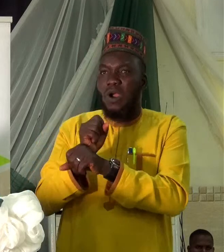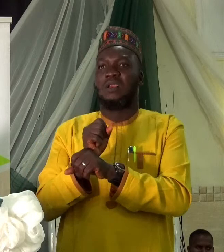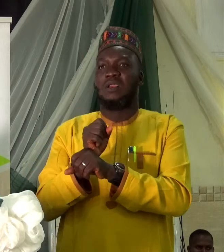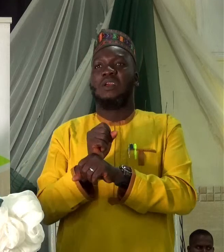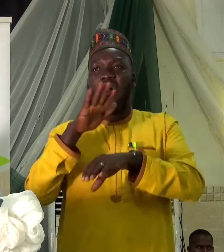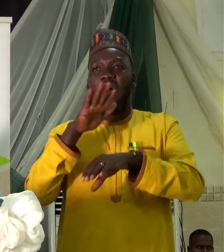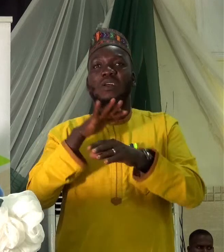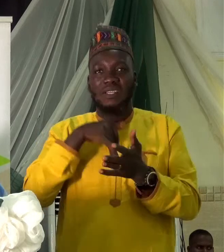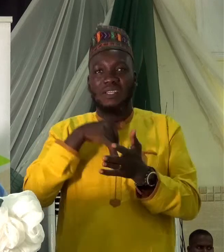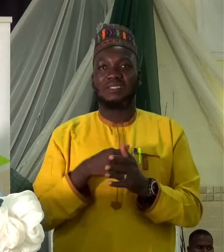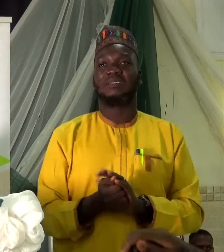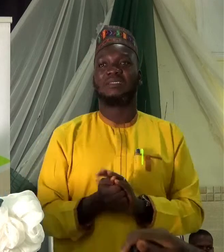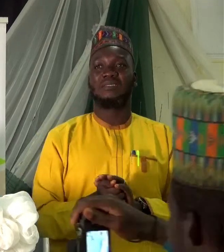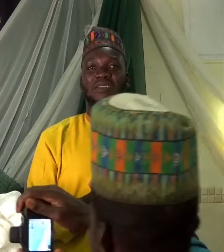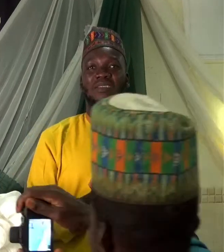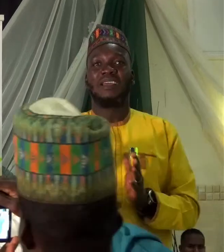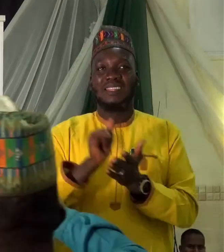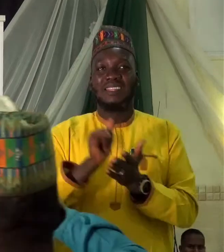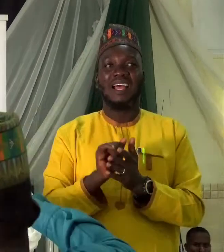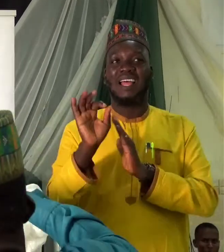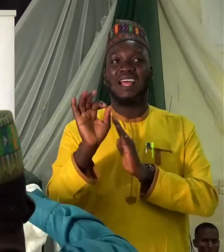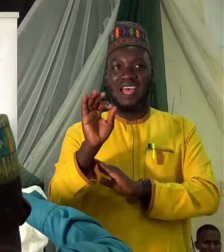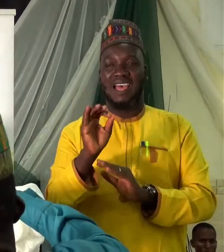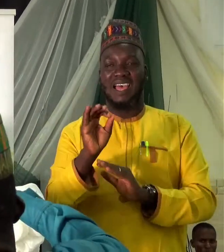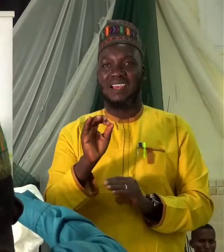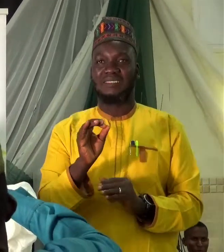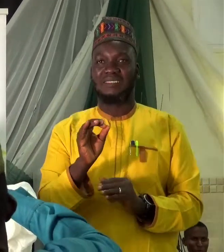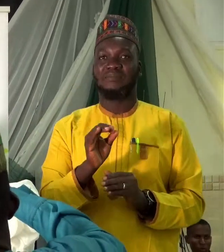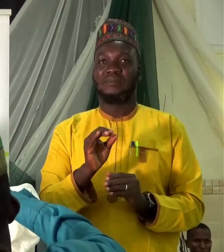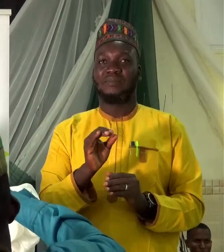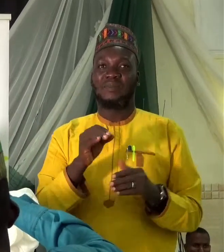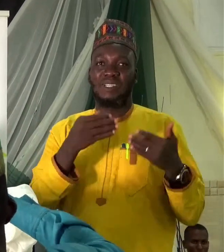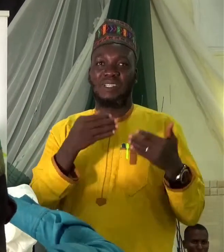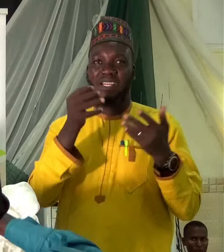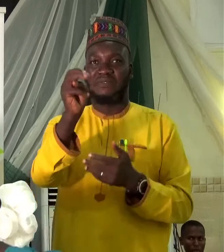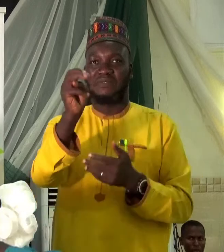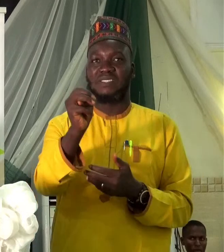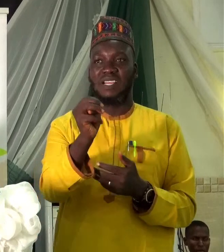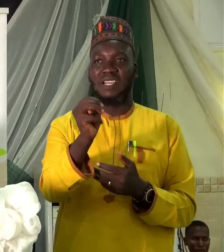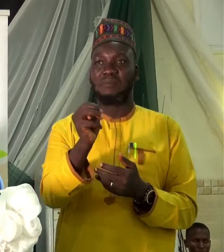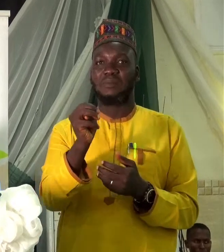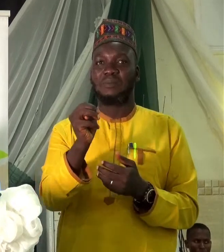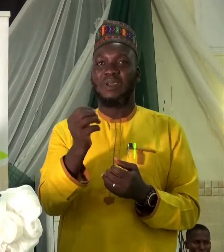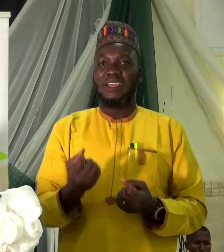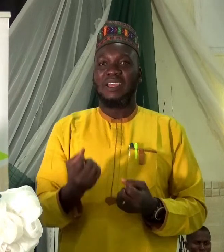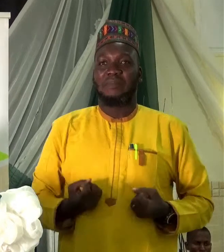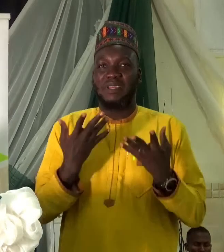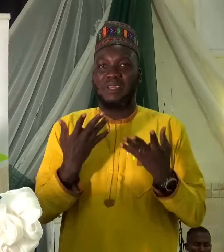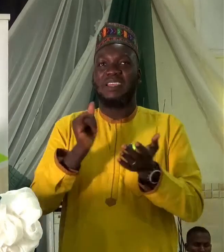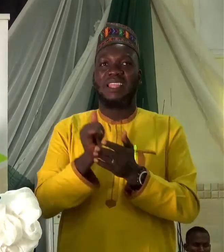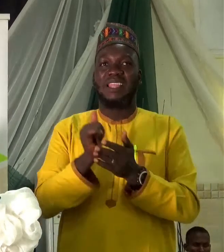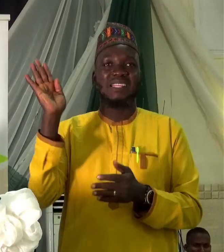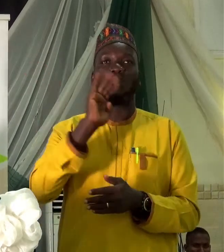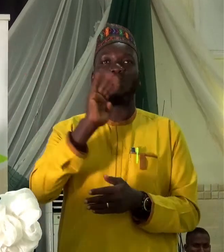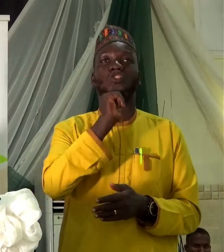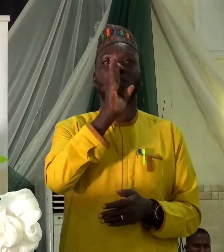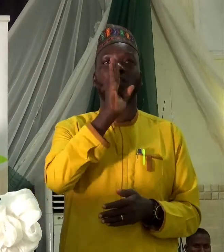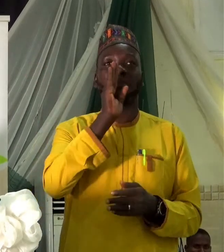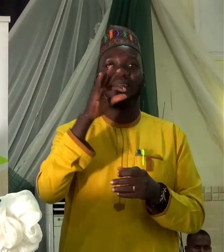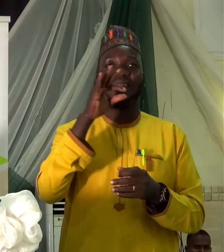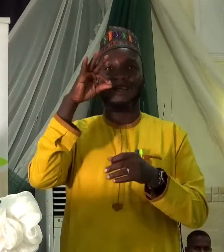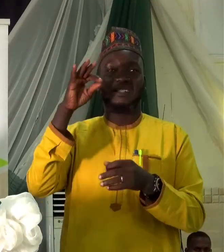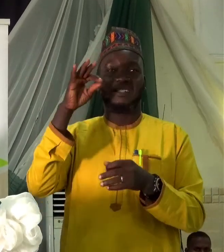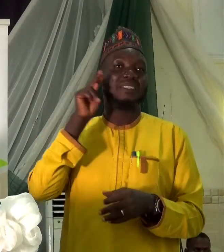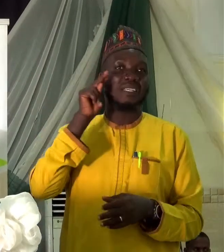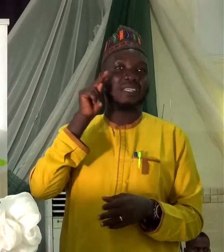wipe olorun mi si awon wipe koni si Nigeria mo se bi le pe dibo